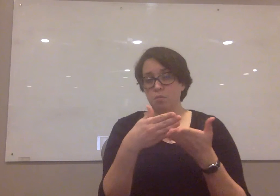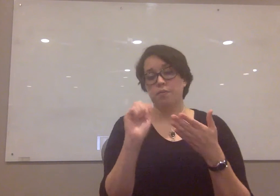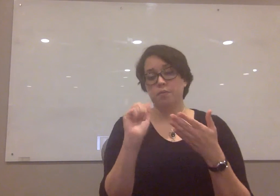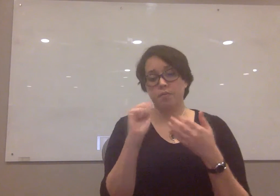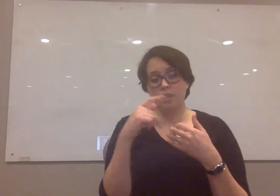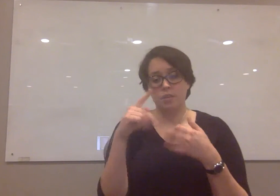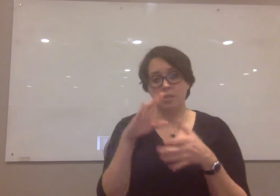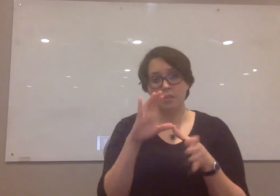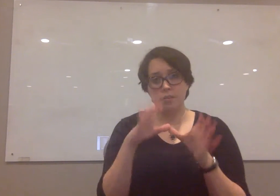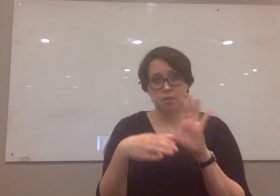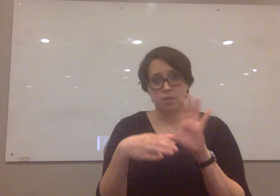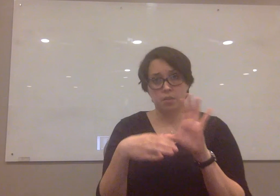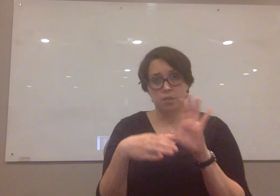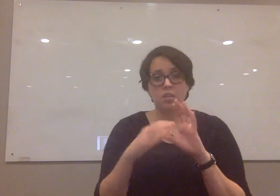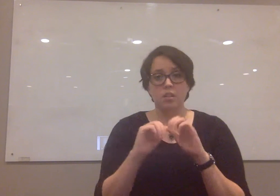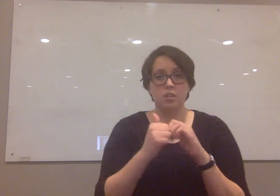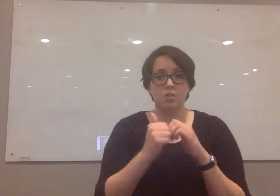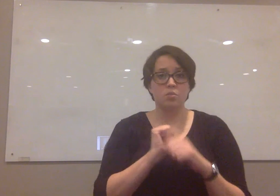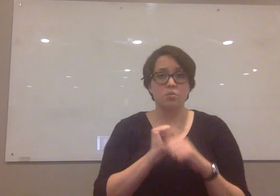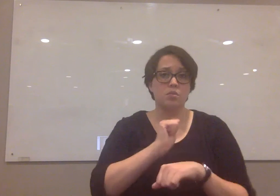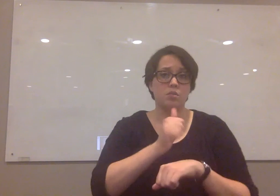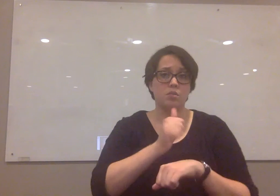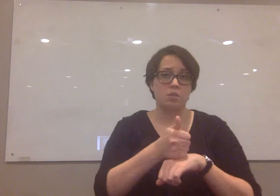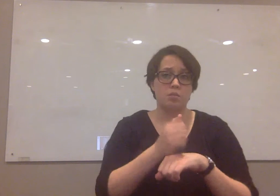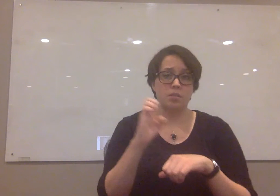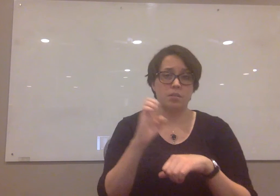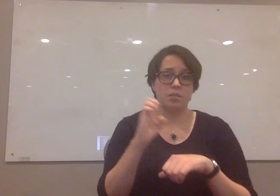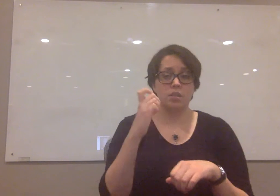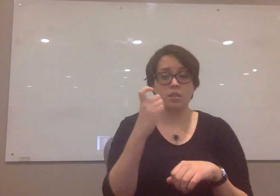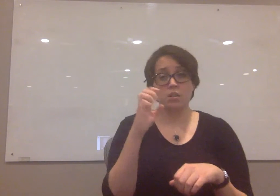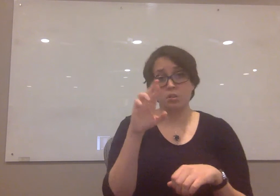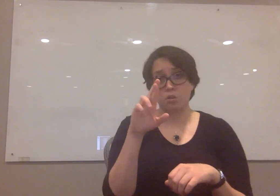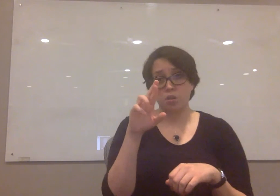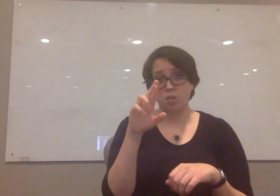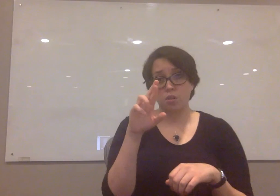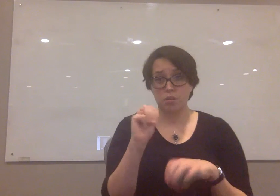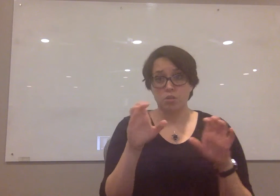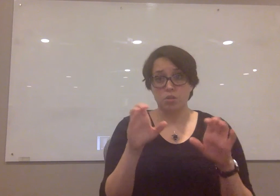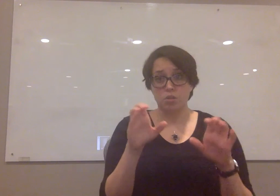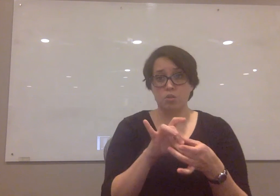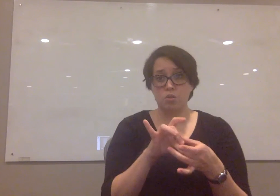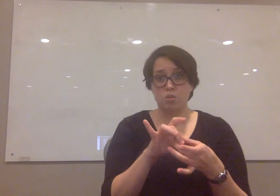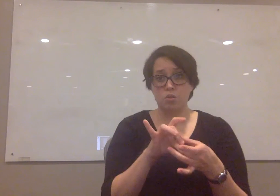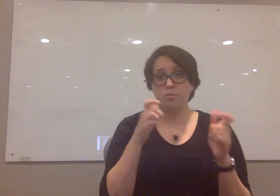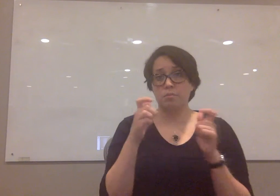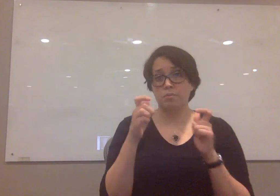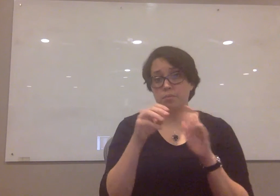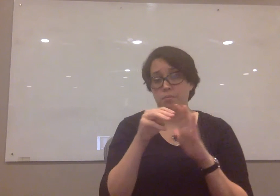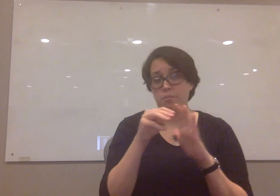config and like how you set up EXRM to do the release management. Okay.